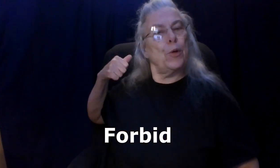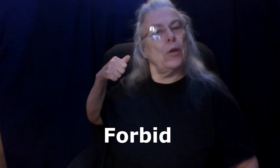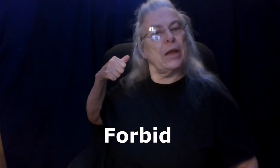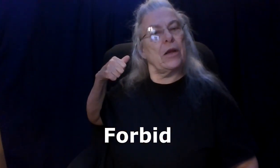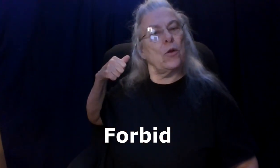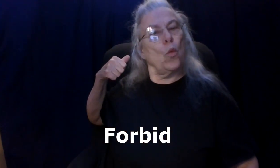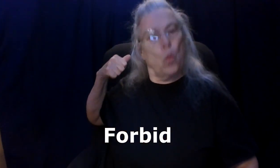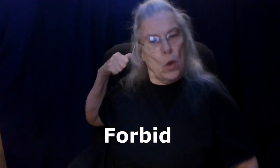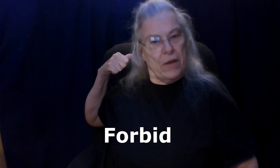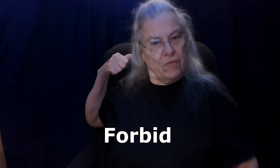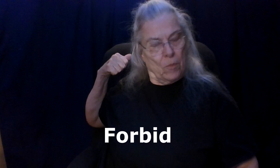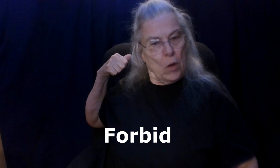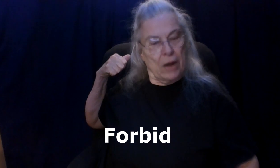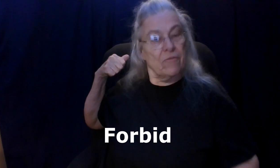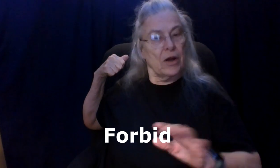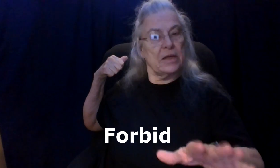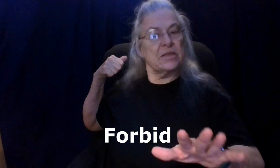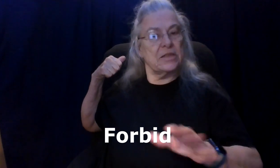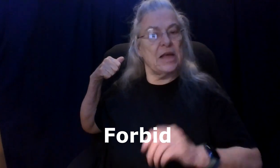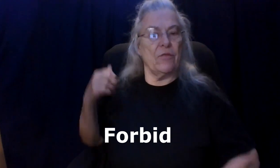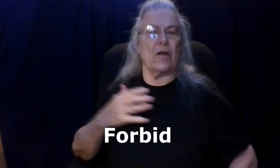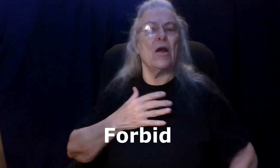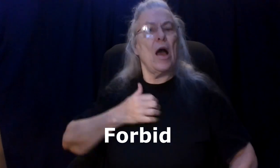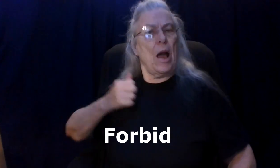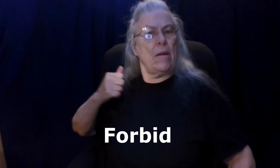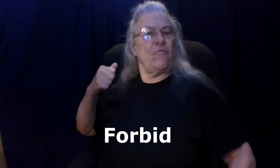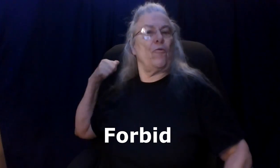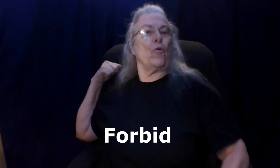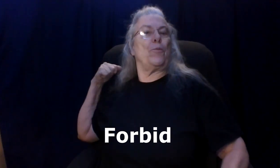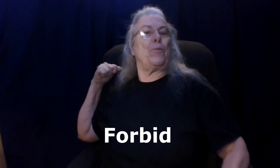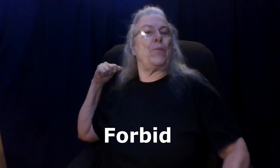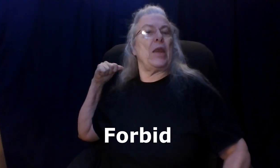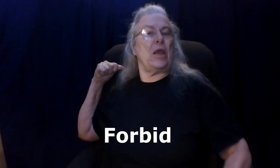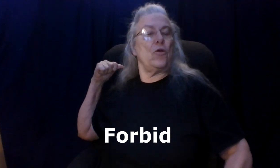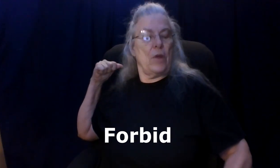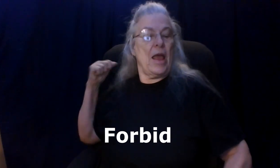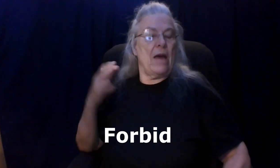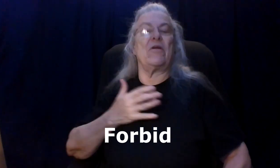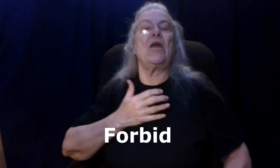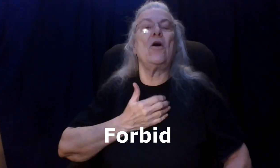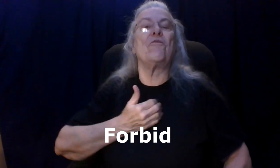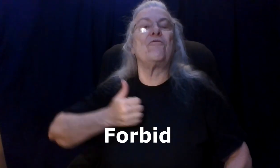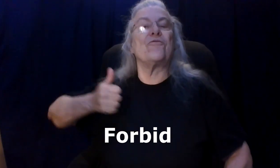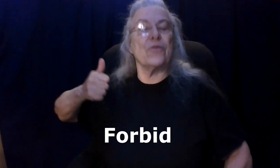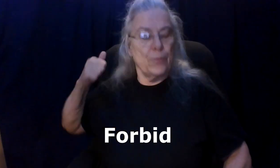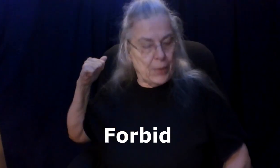it away from whatever it is that's out there. I'm forbidding you to have it. Forbid.